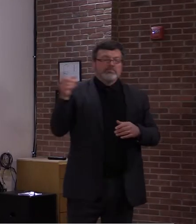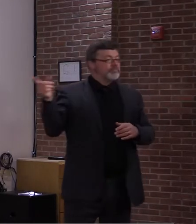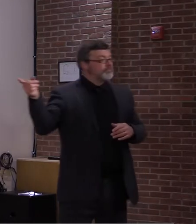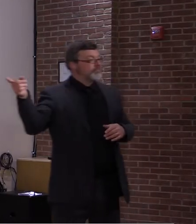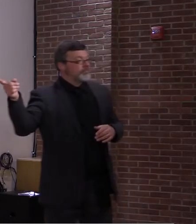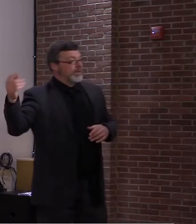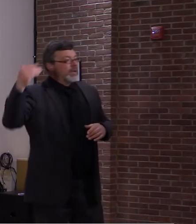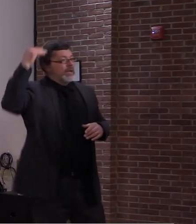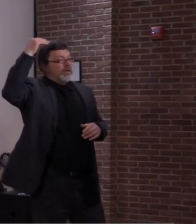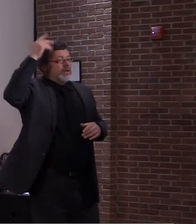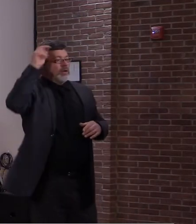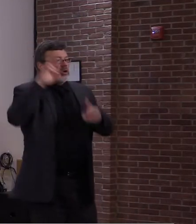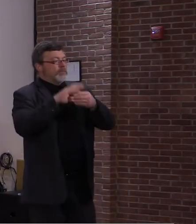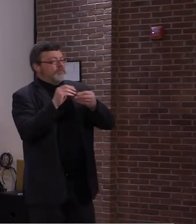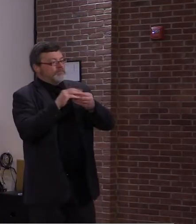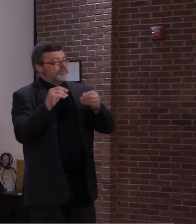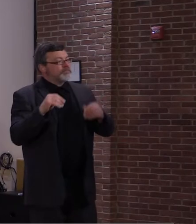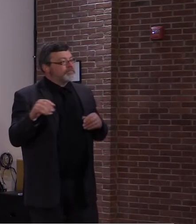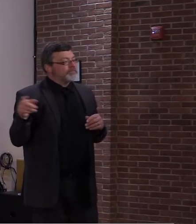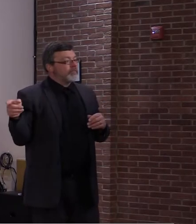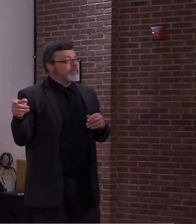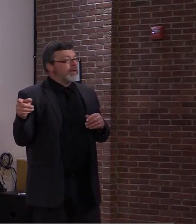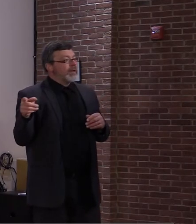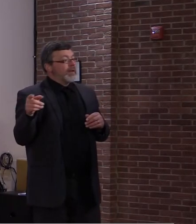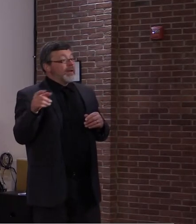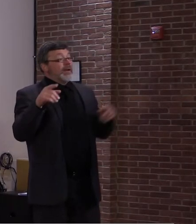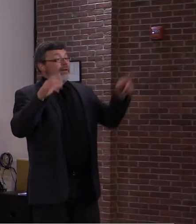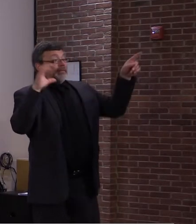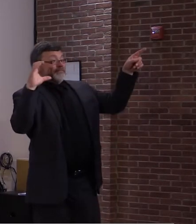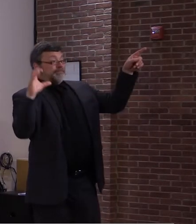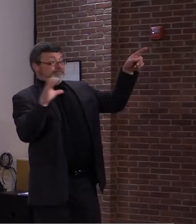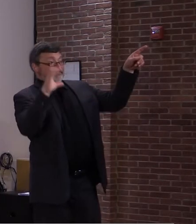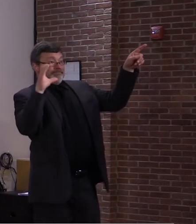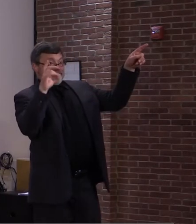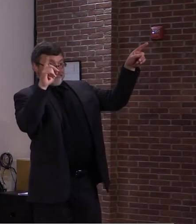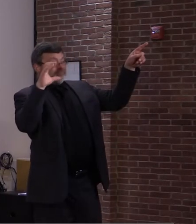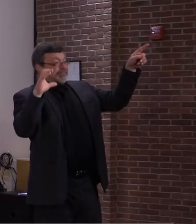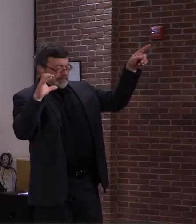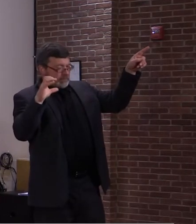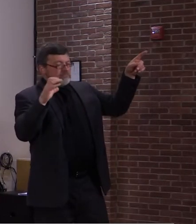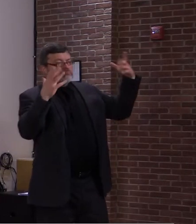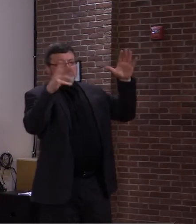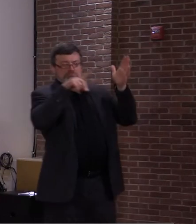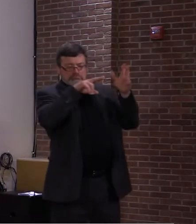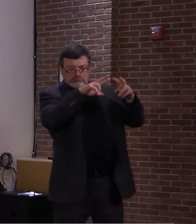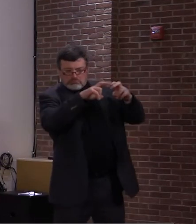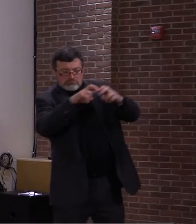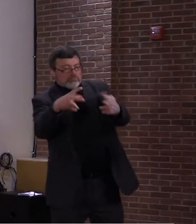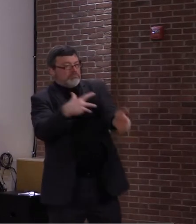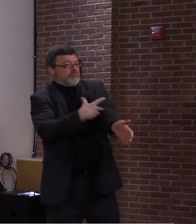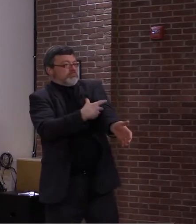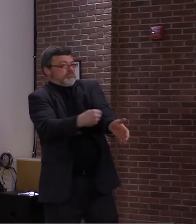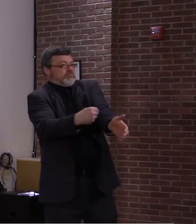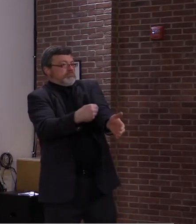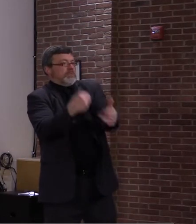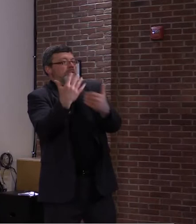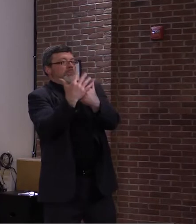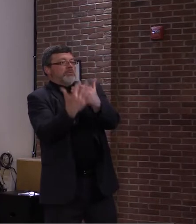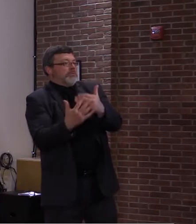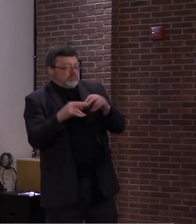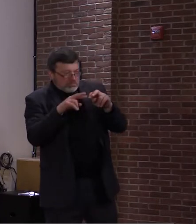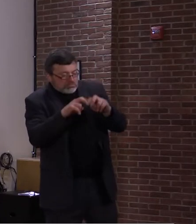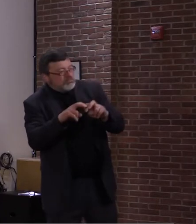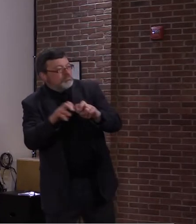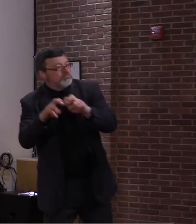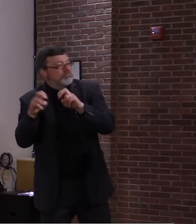on serologic testing, which is testing people's blood for antibodies. And they can differentiate